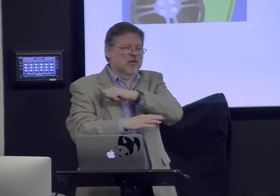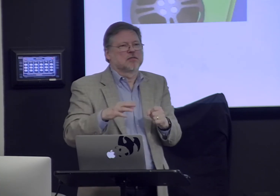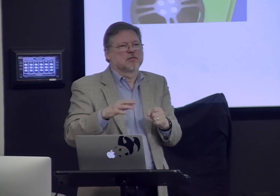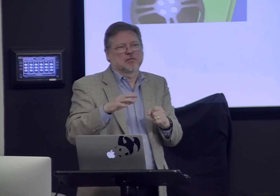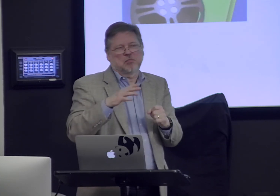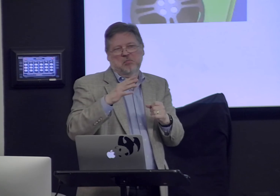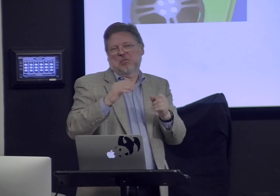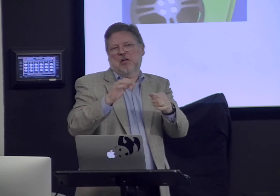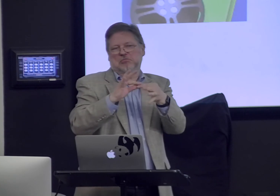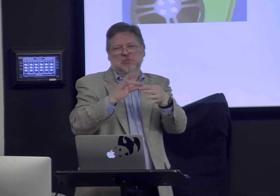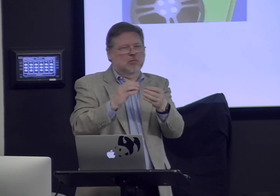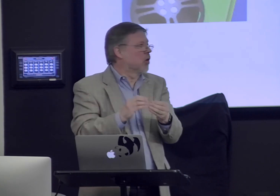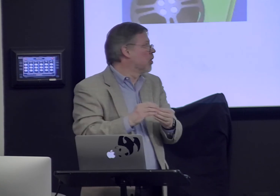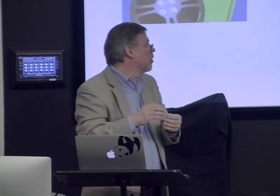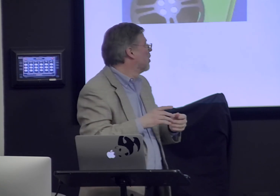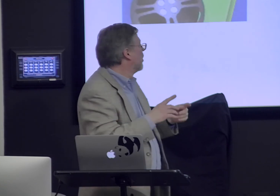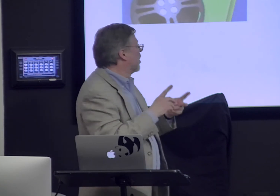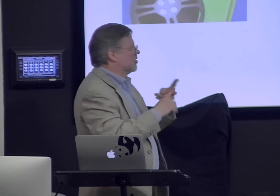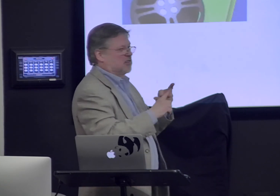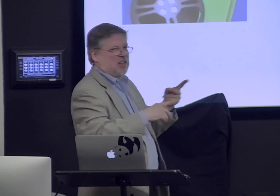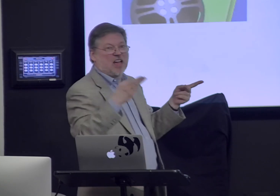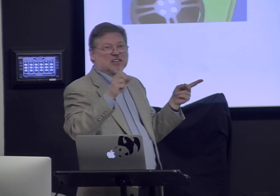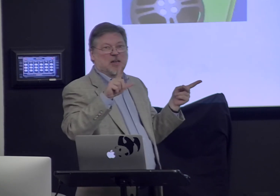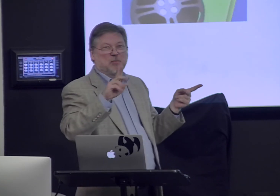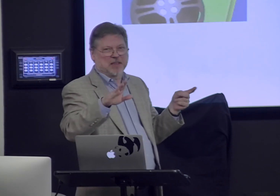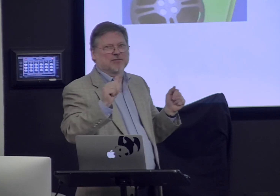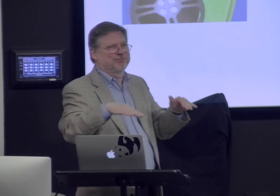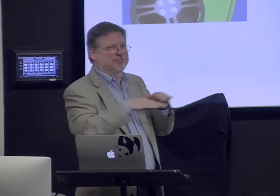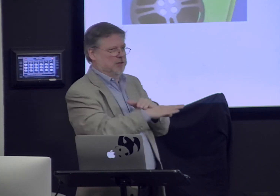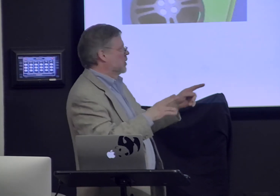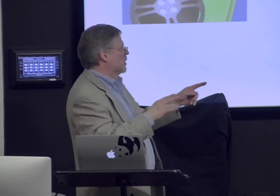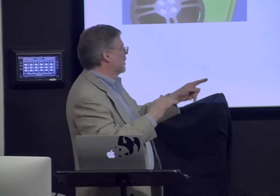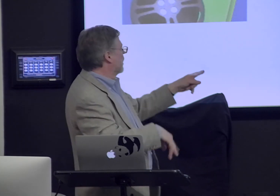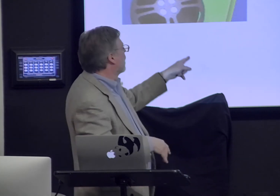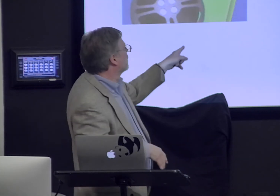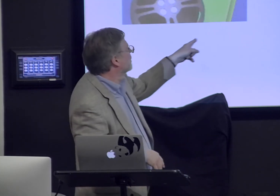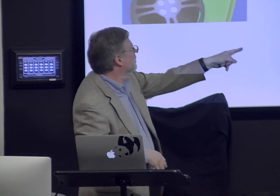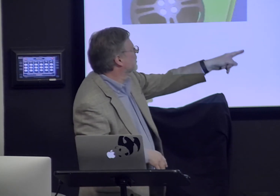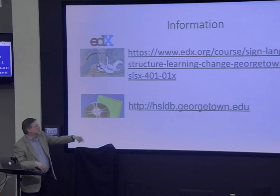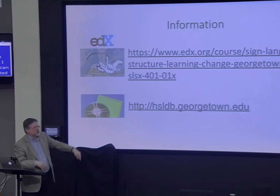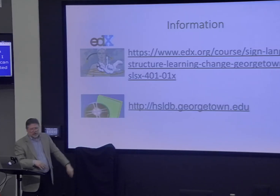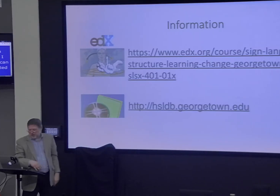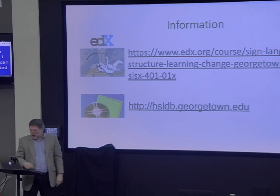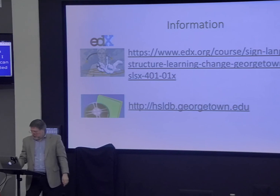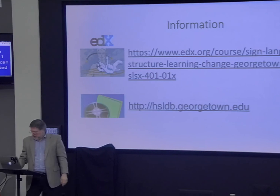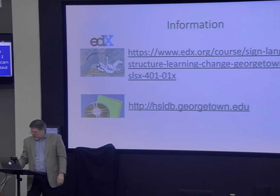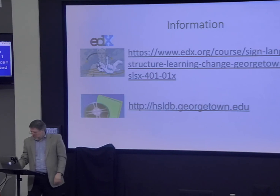that you could access it. If anyone is interested in taking the MOOC, it's currently archived. We're going to make